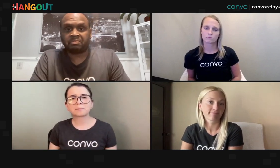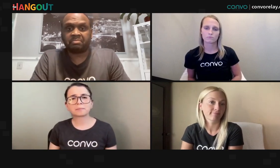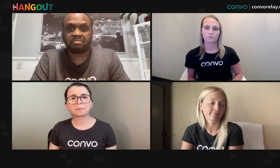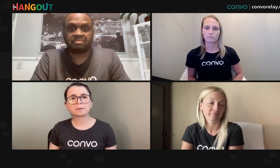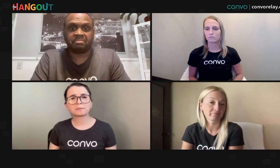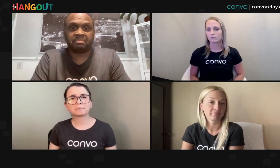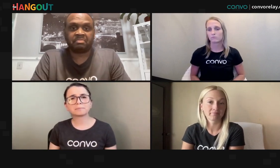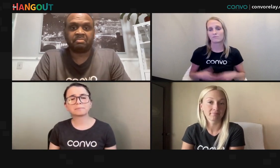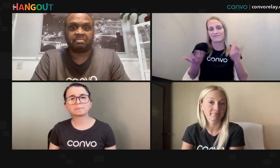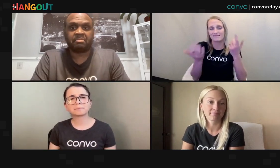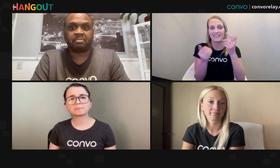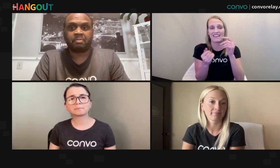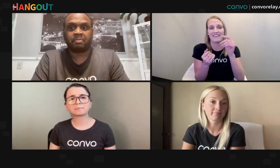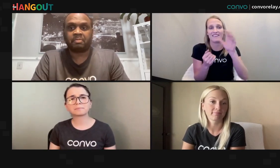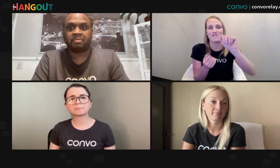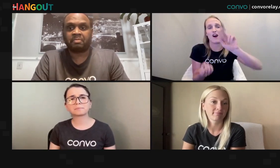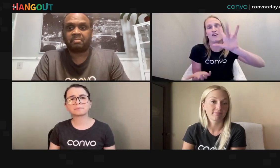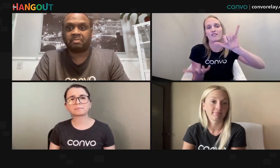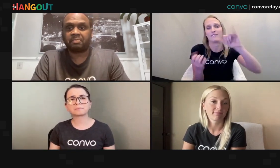want to add anything?